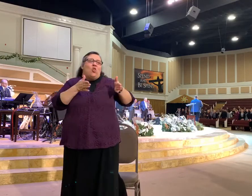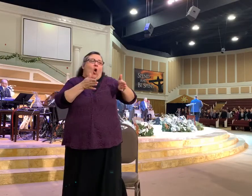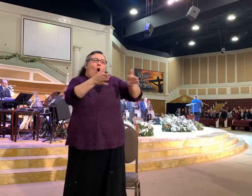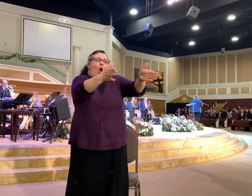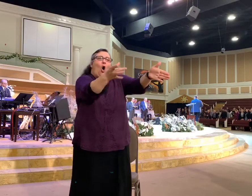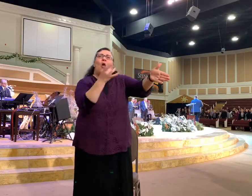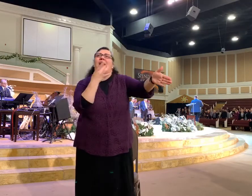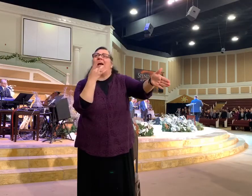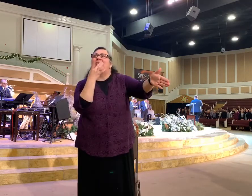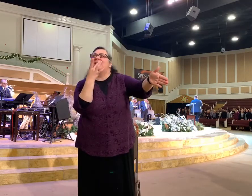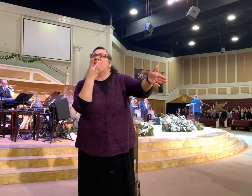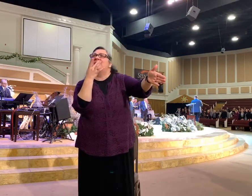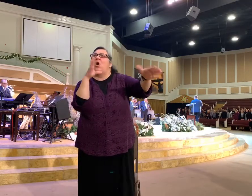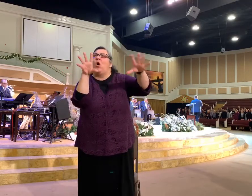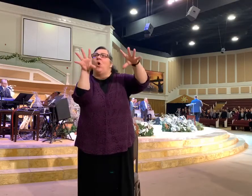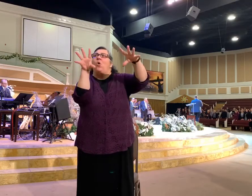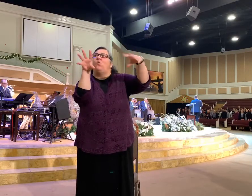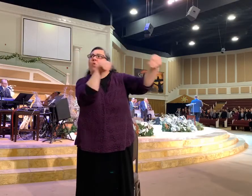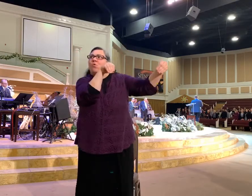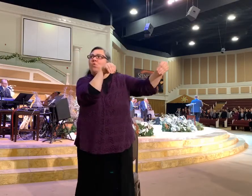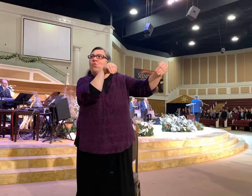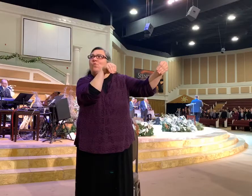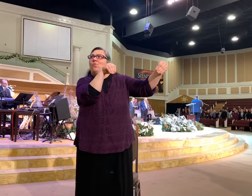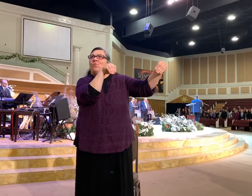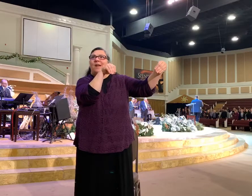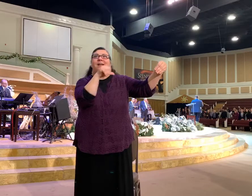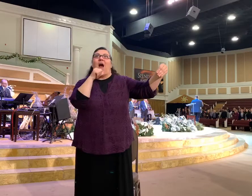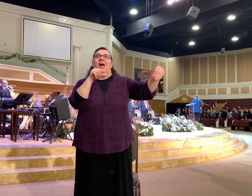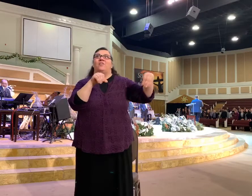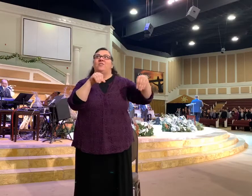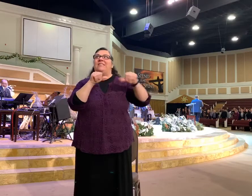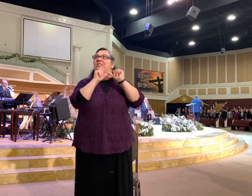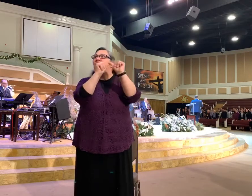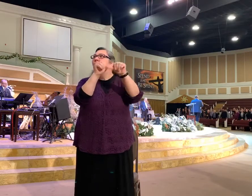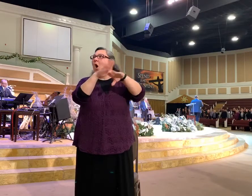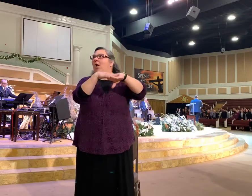stay on. They went off. And